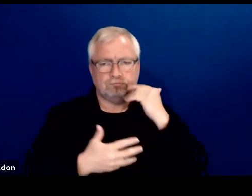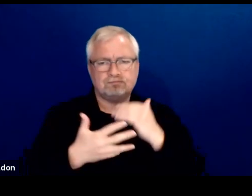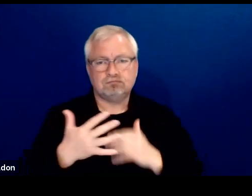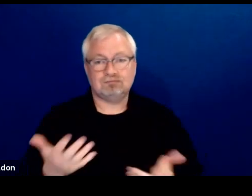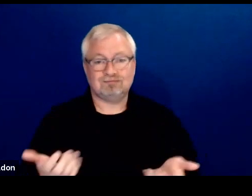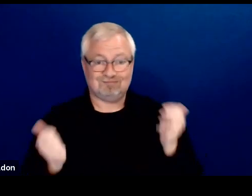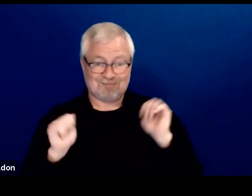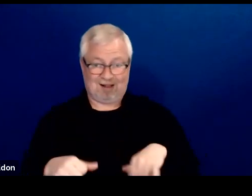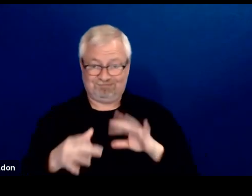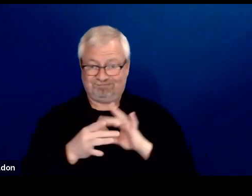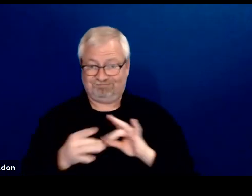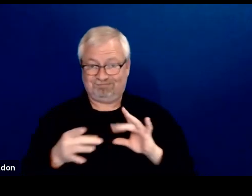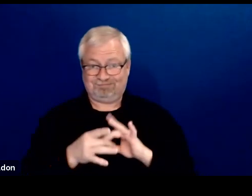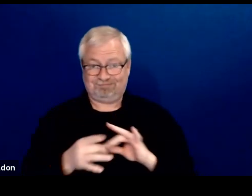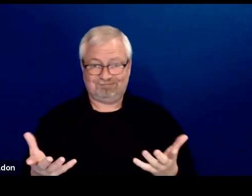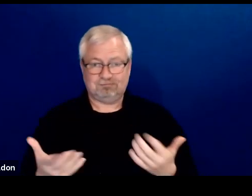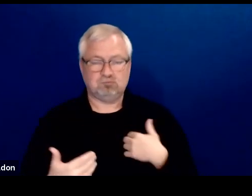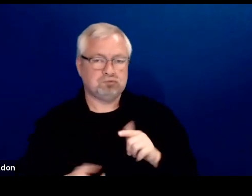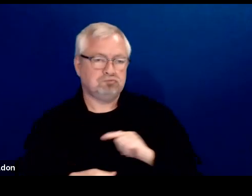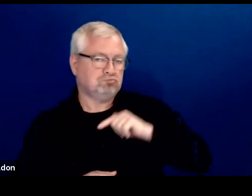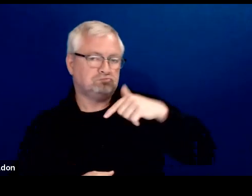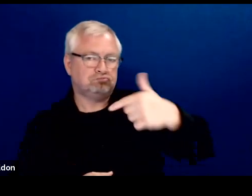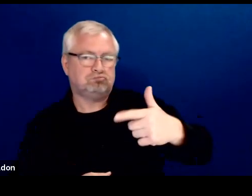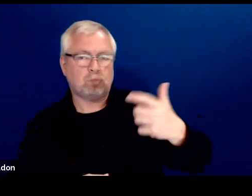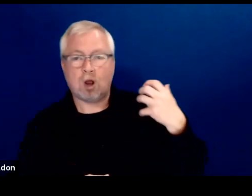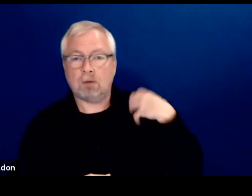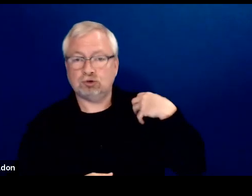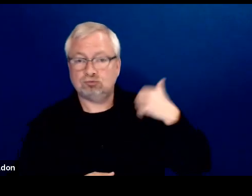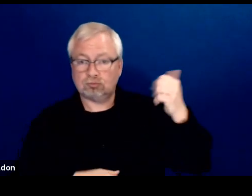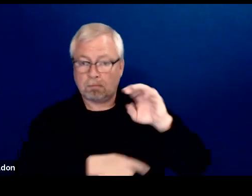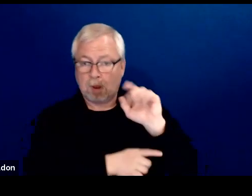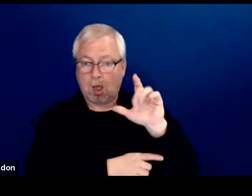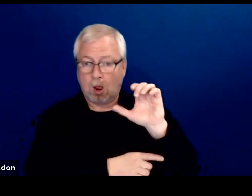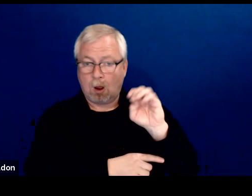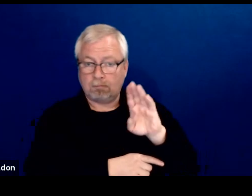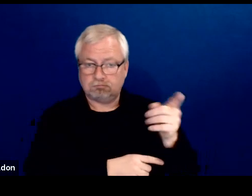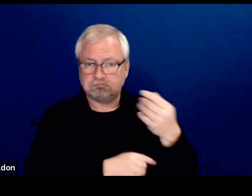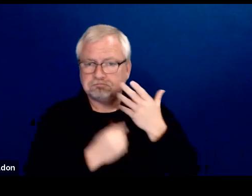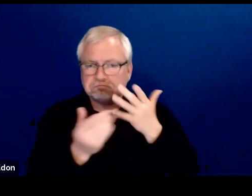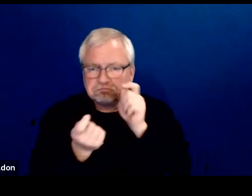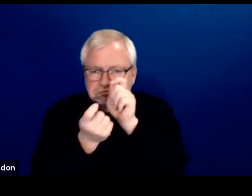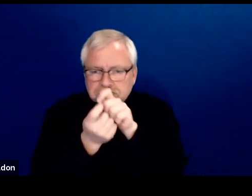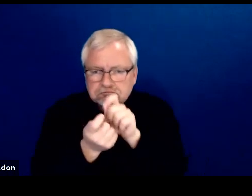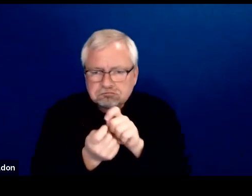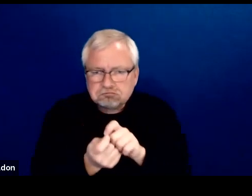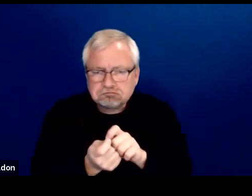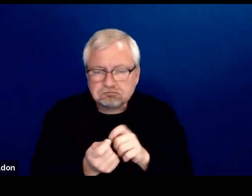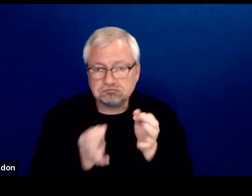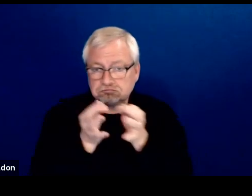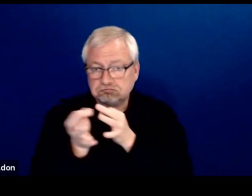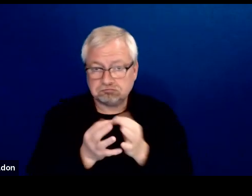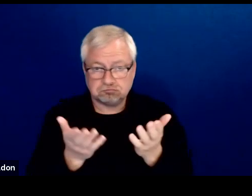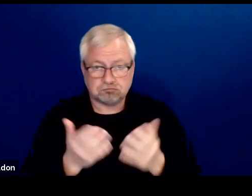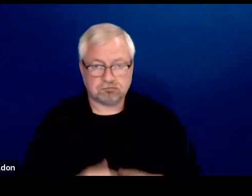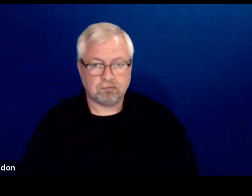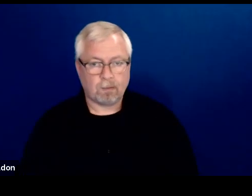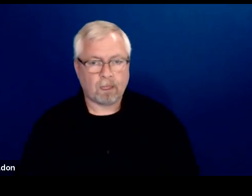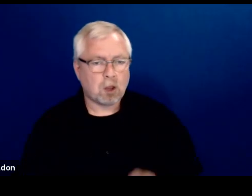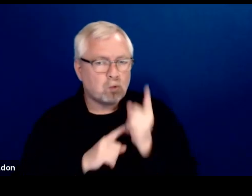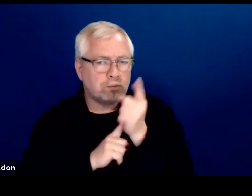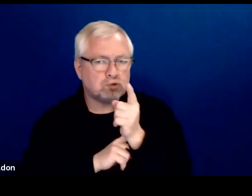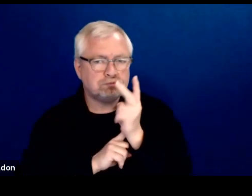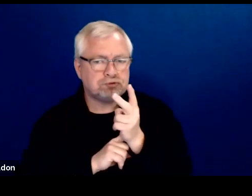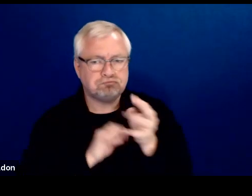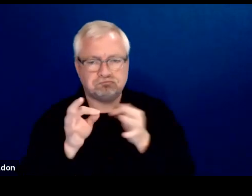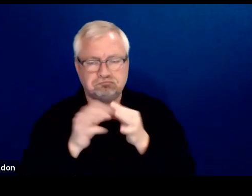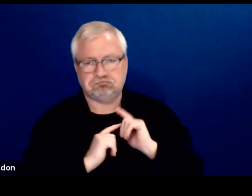want to add just a minute or two of the specifics for today, we'll go to Director Kelly. This will take us just a couple minutes, and then we'll go to questions. Thank you, Governor. Well,